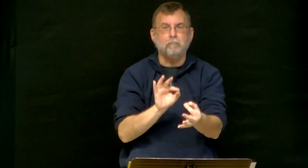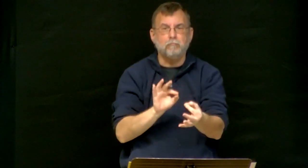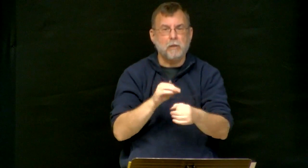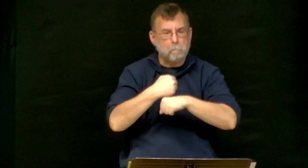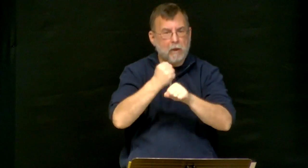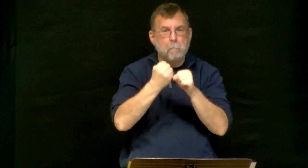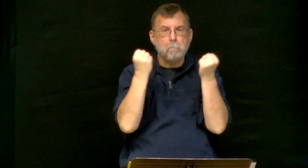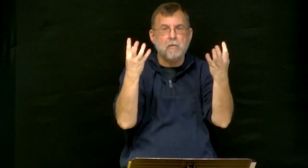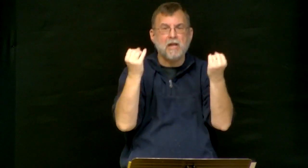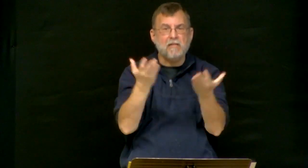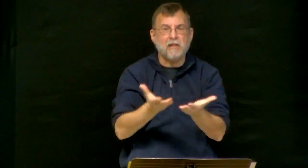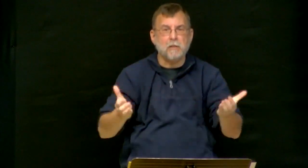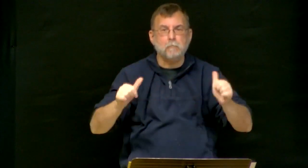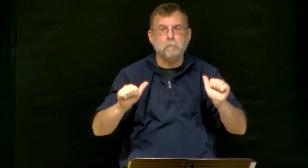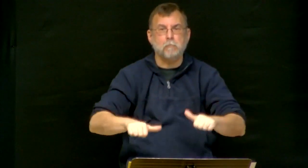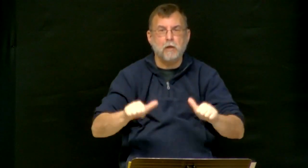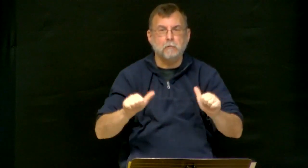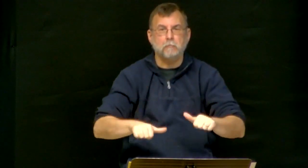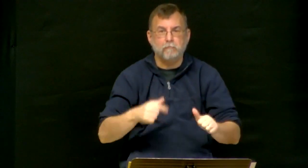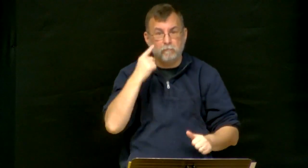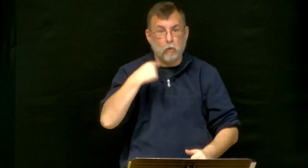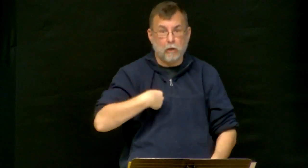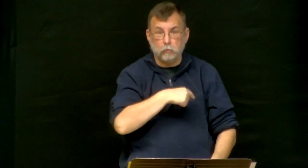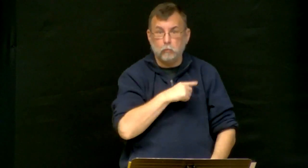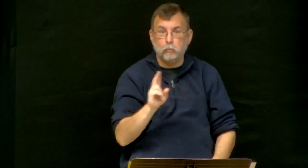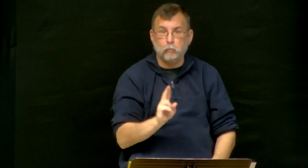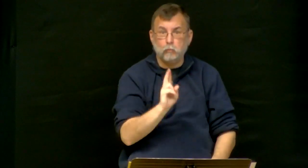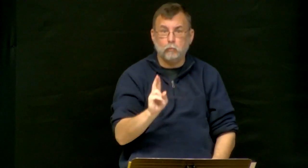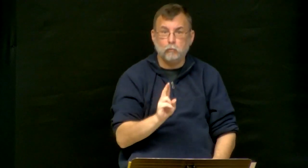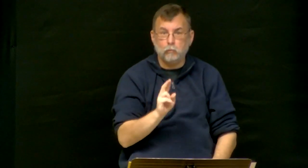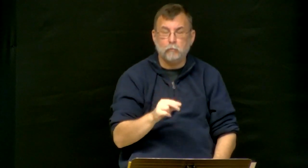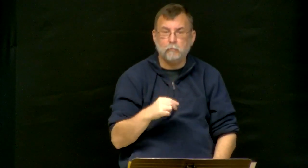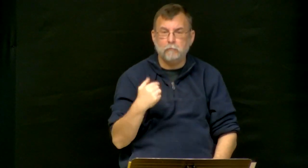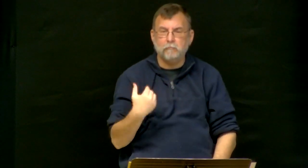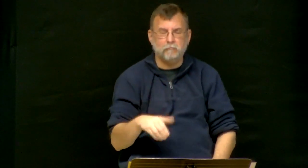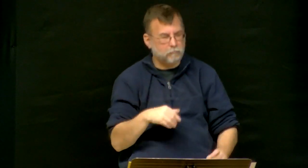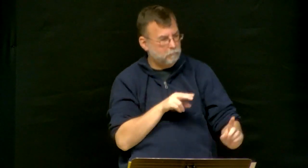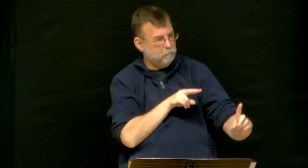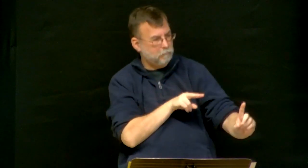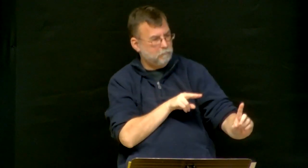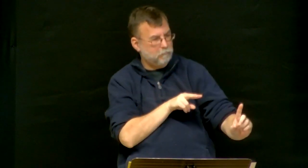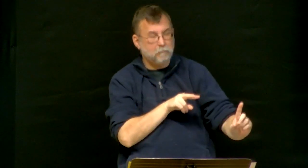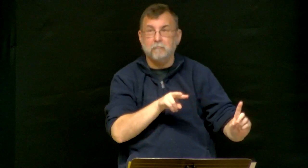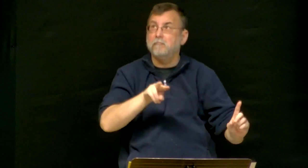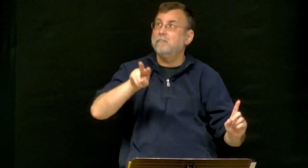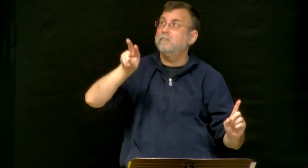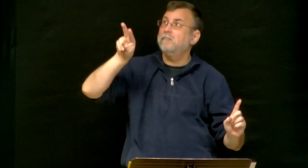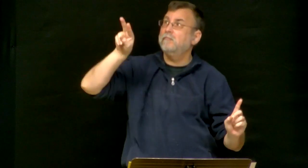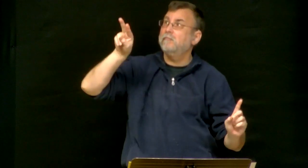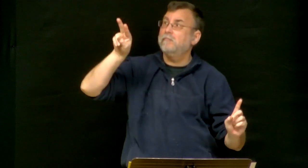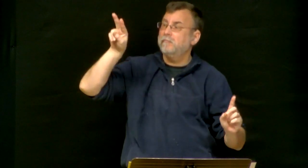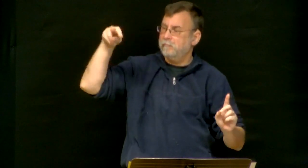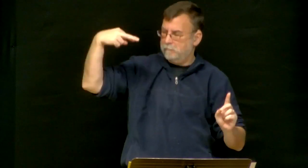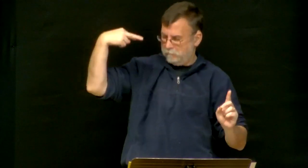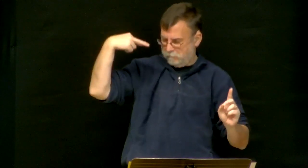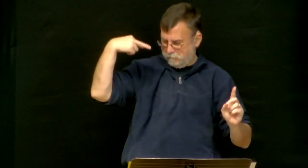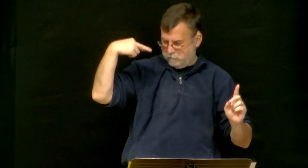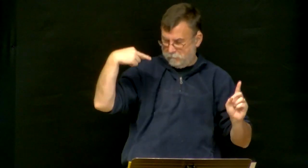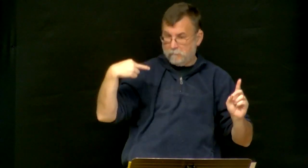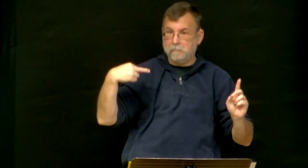perfect. He made many things for us to use in nature, in the world.